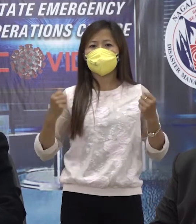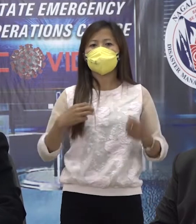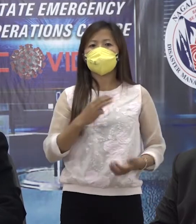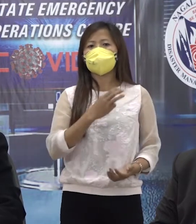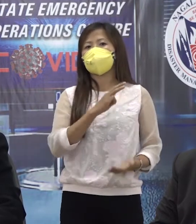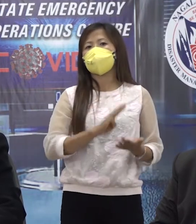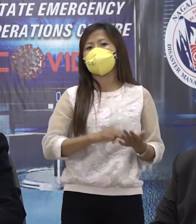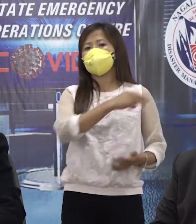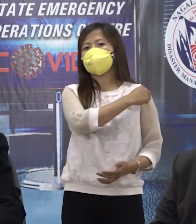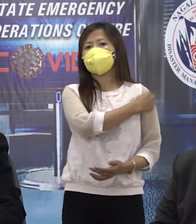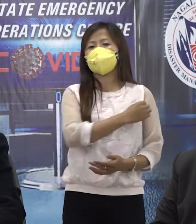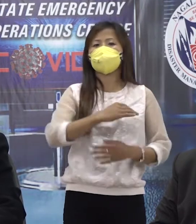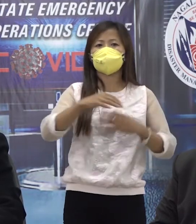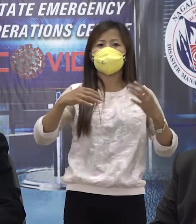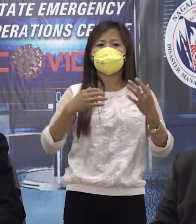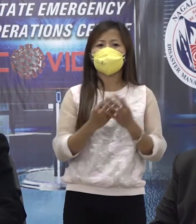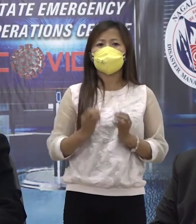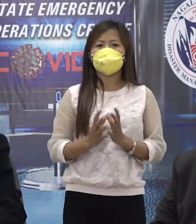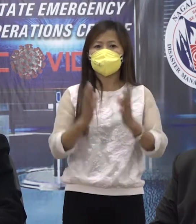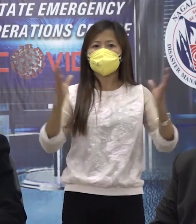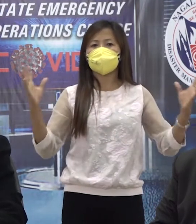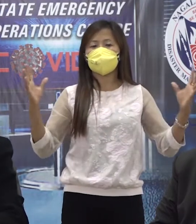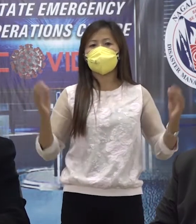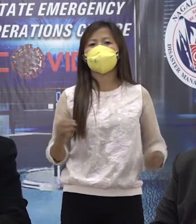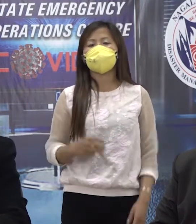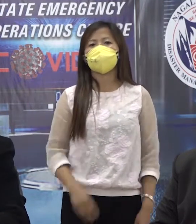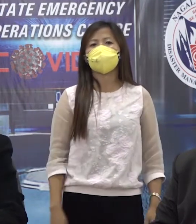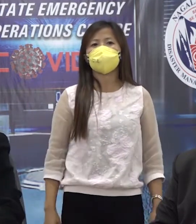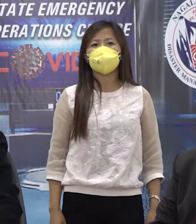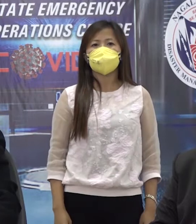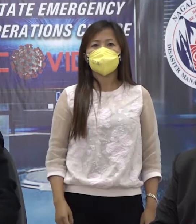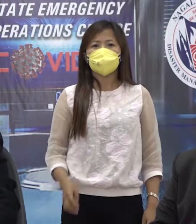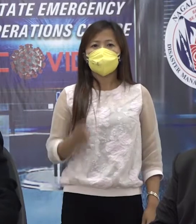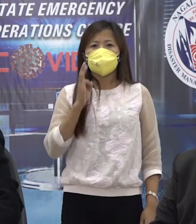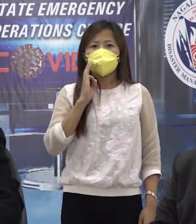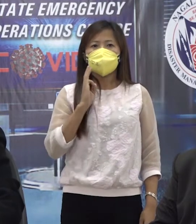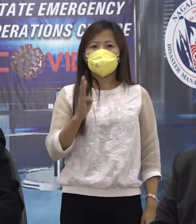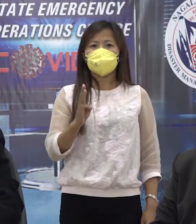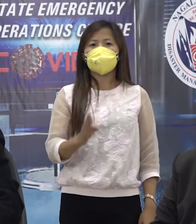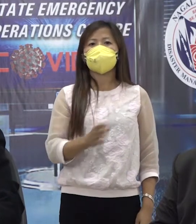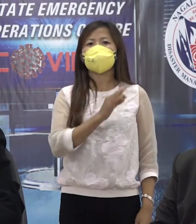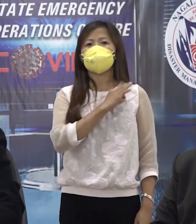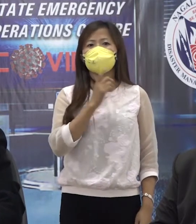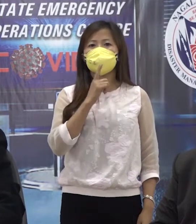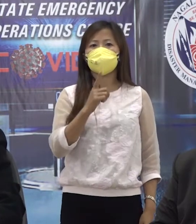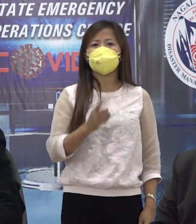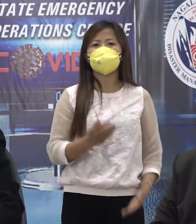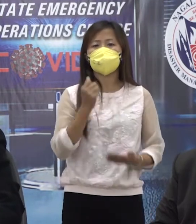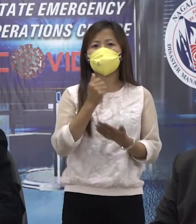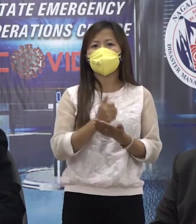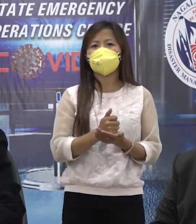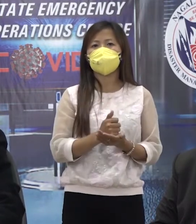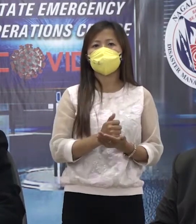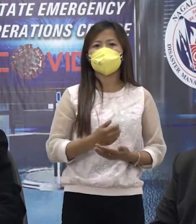medical infrastructure and increasing our capabilities. I would also like to inform that